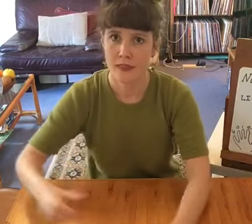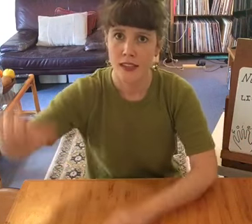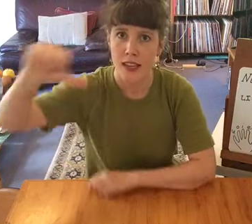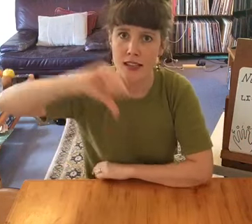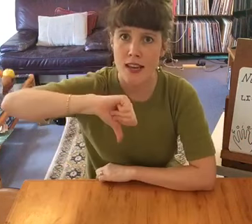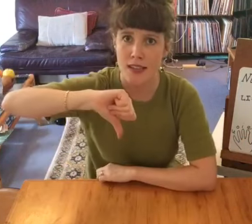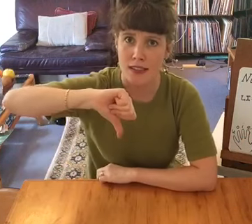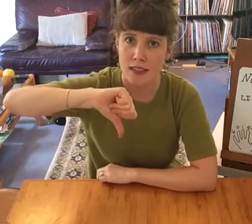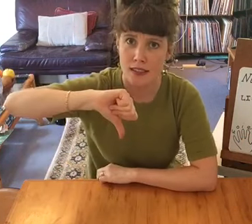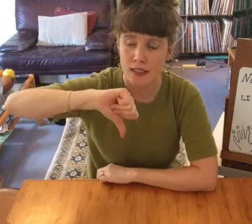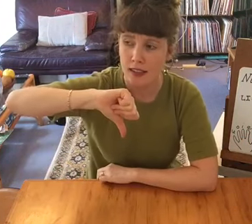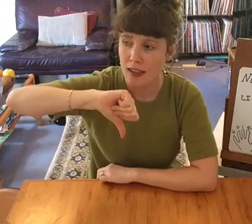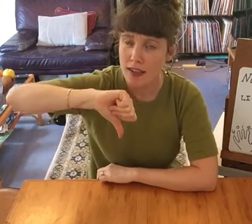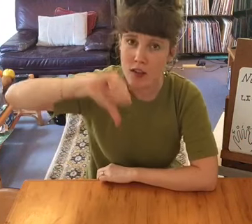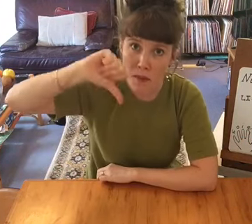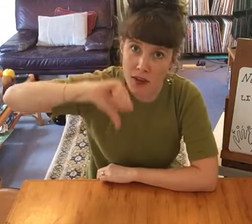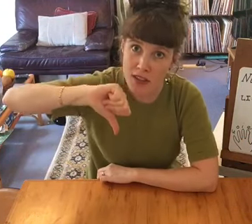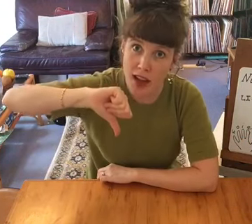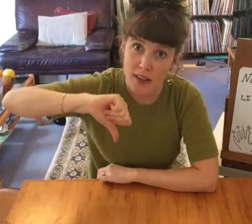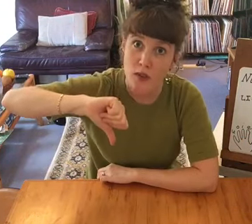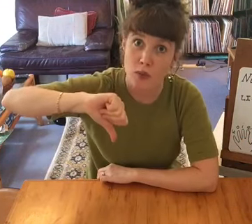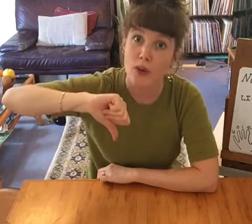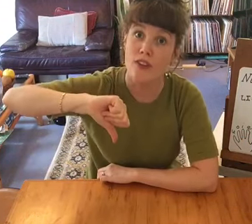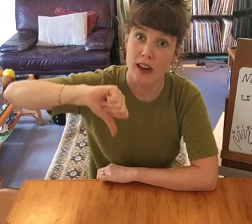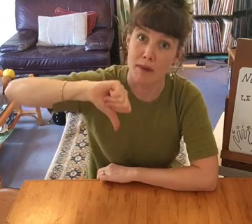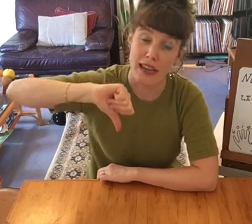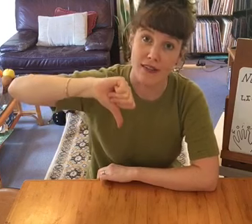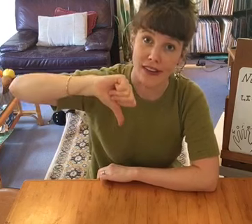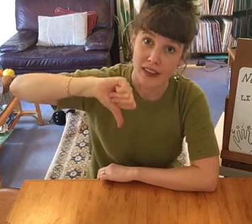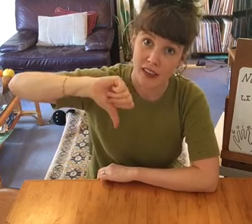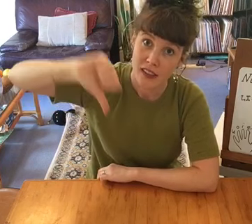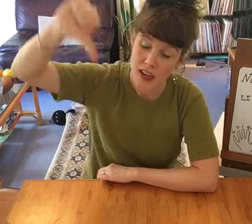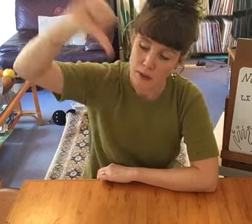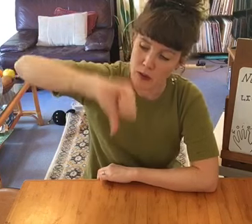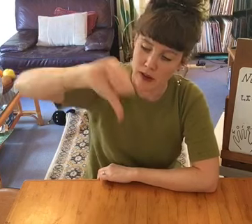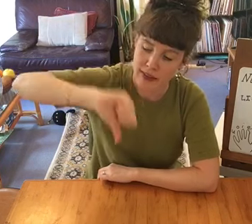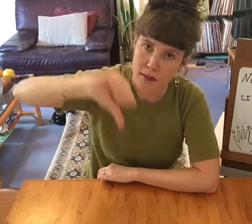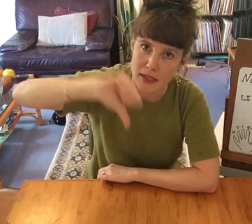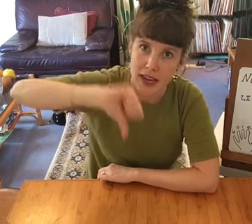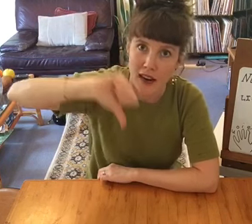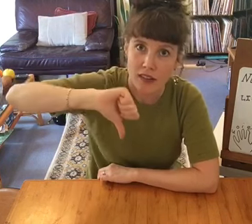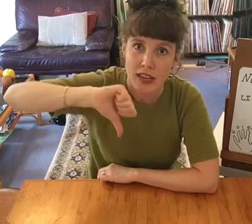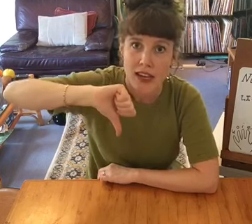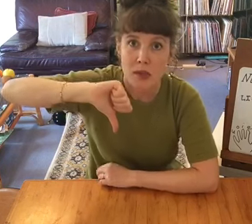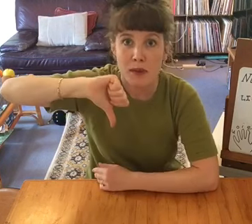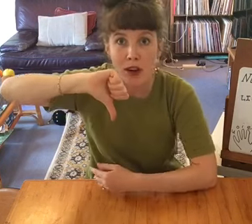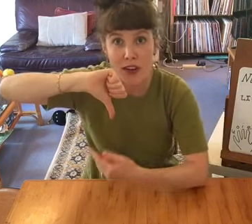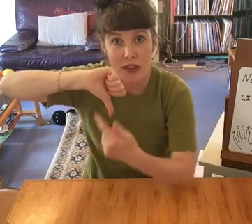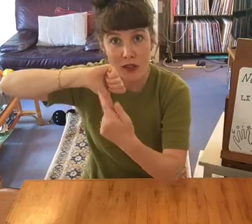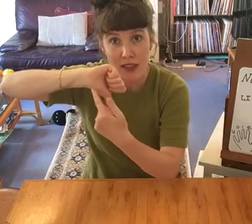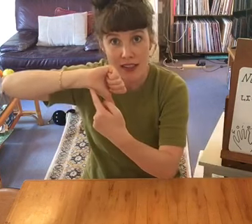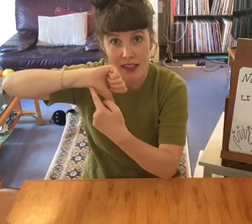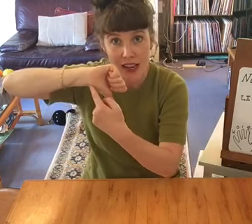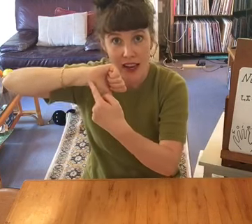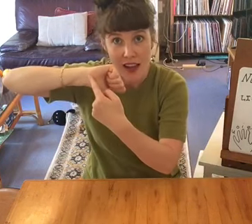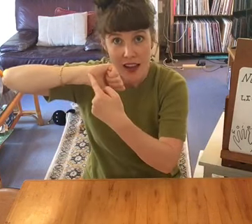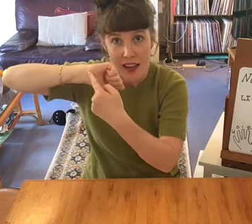is this. It's not because 9 is the worst number ever, and we're doing a thumbs down. It's because you can see